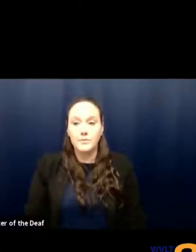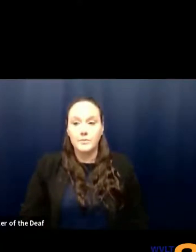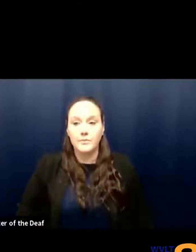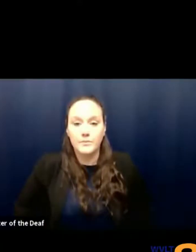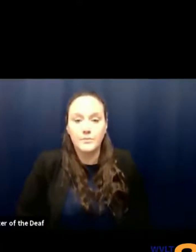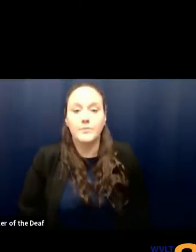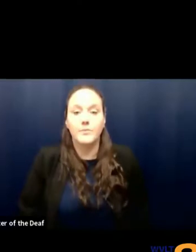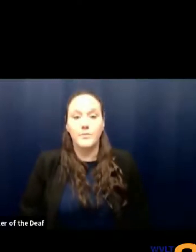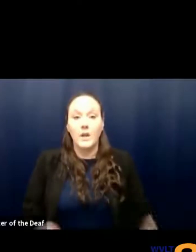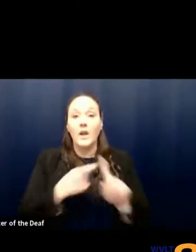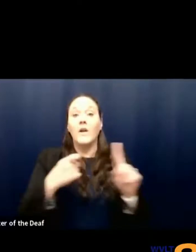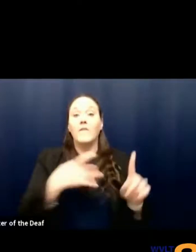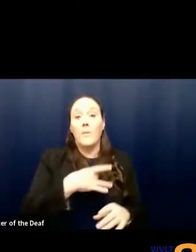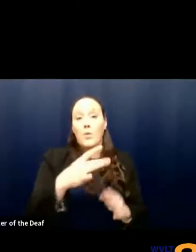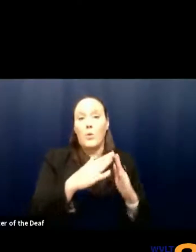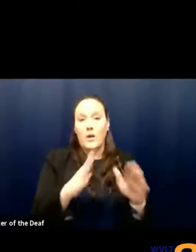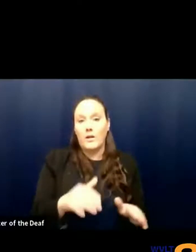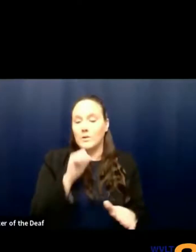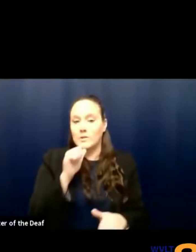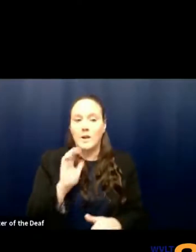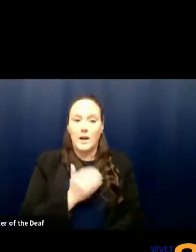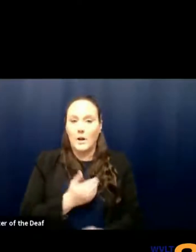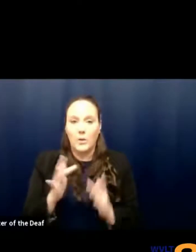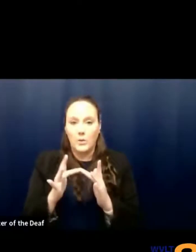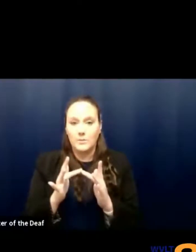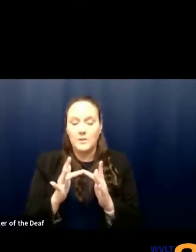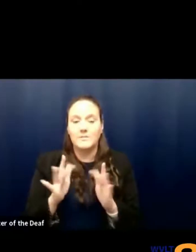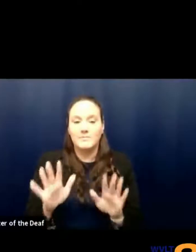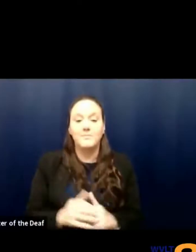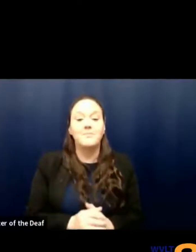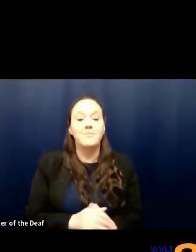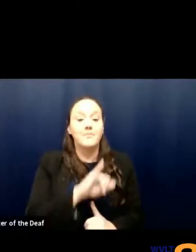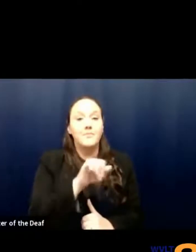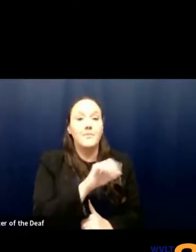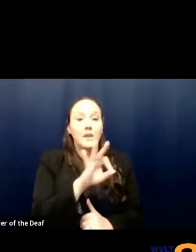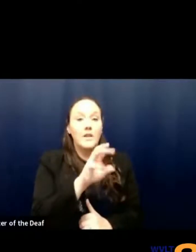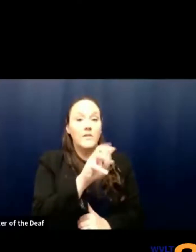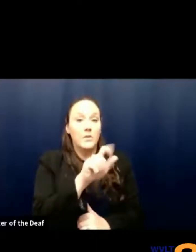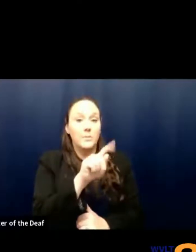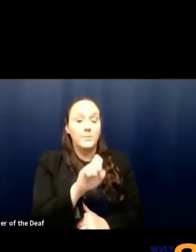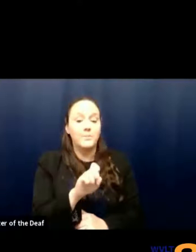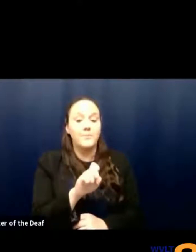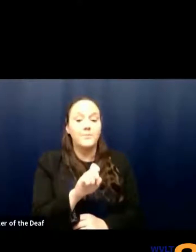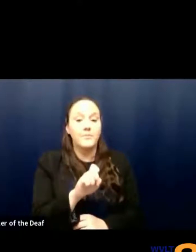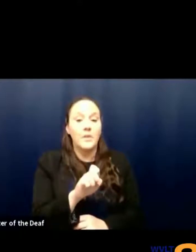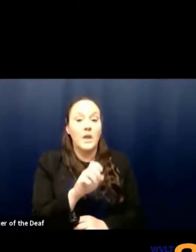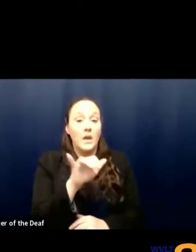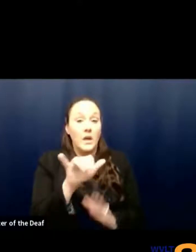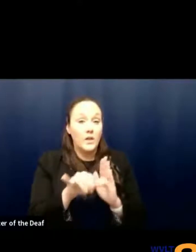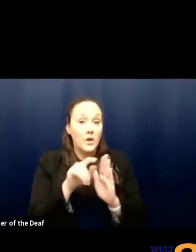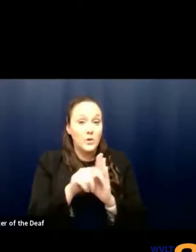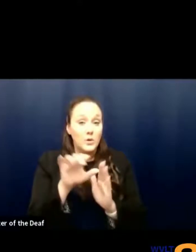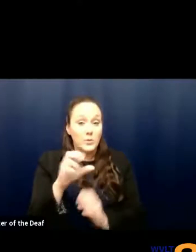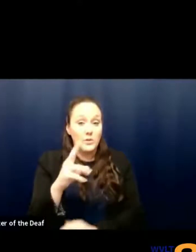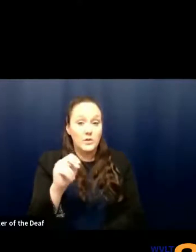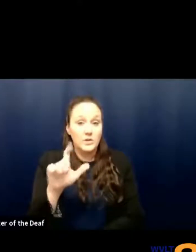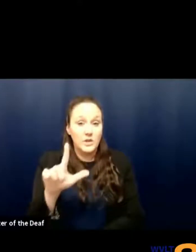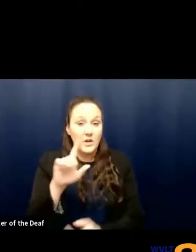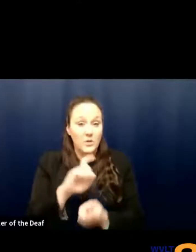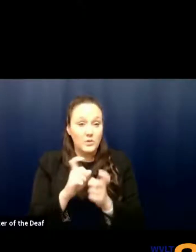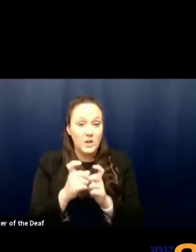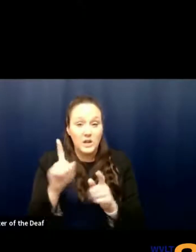White House, not on our website. From Jeff with WATE, Will the YouTube channel change be the same next week or